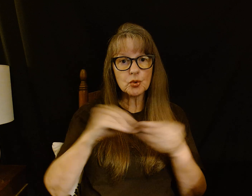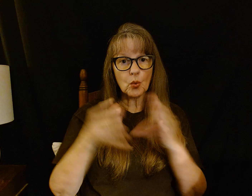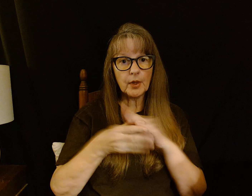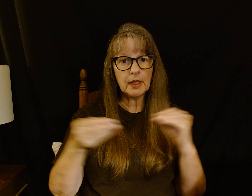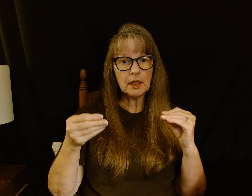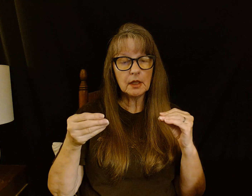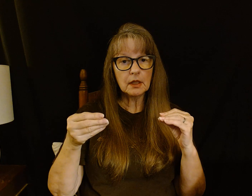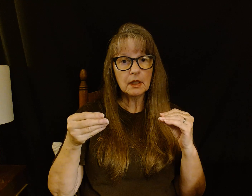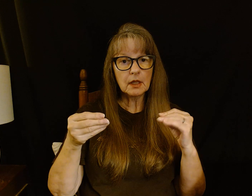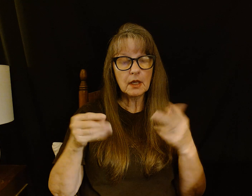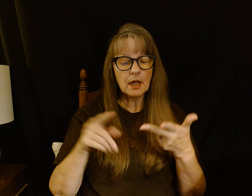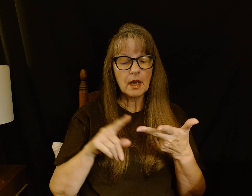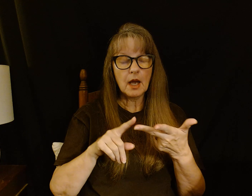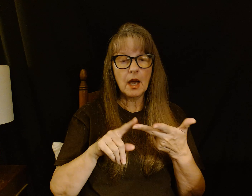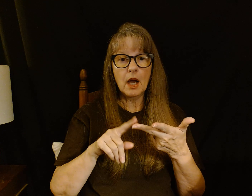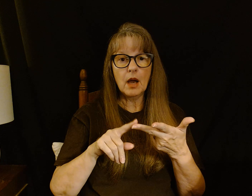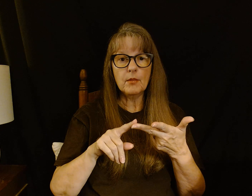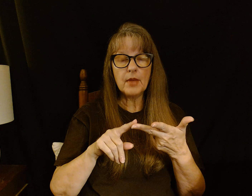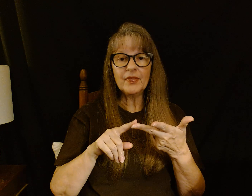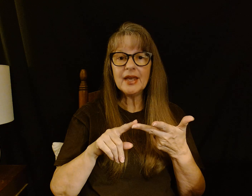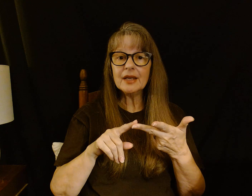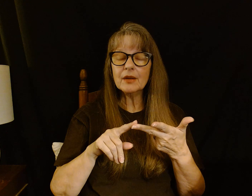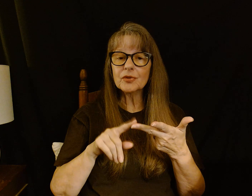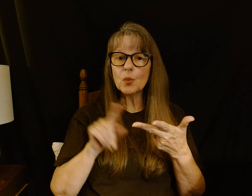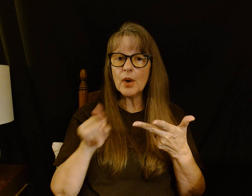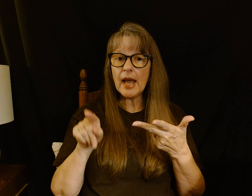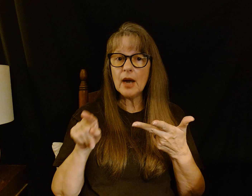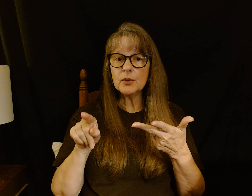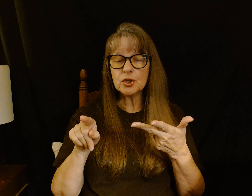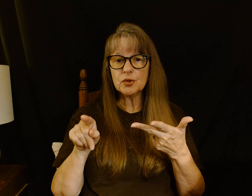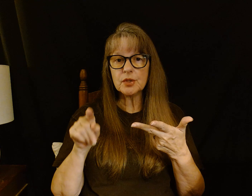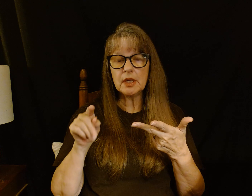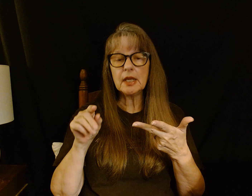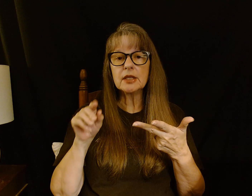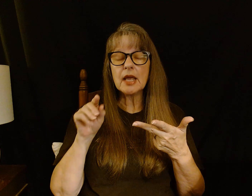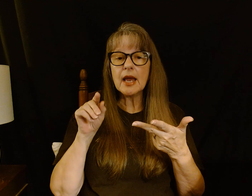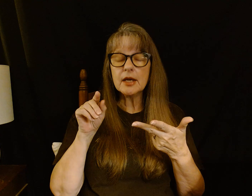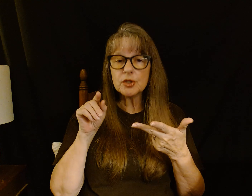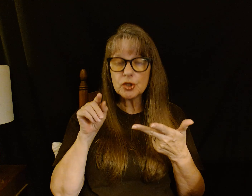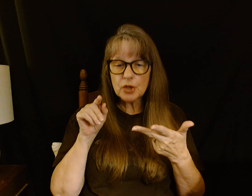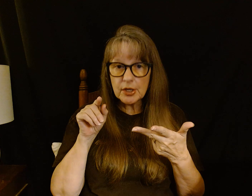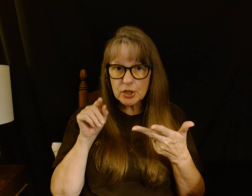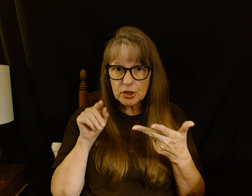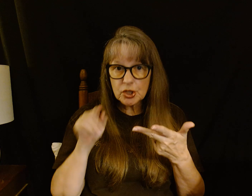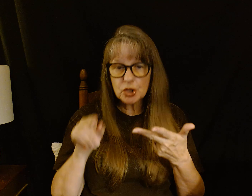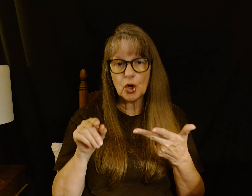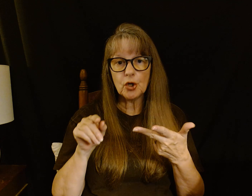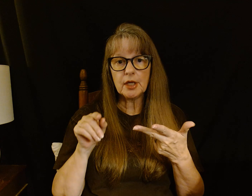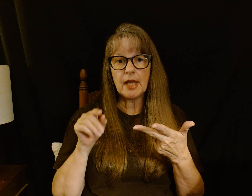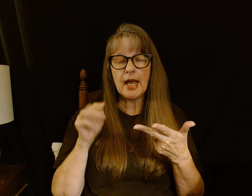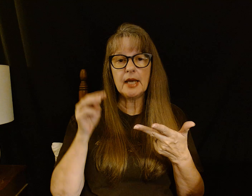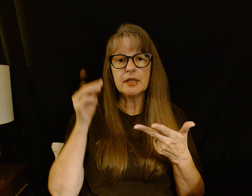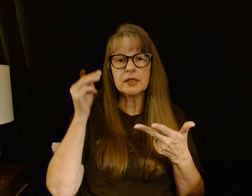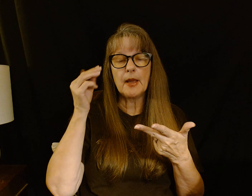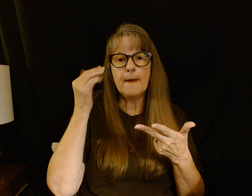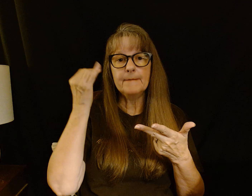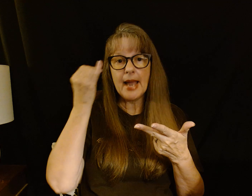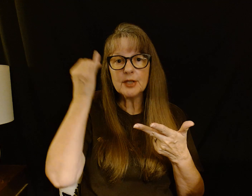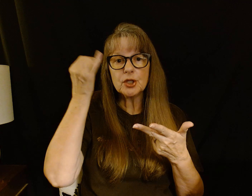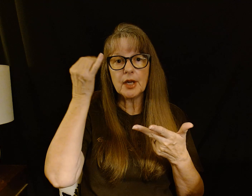story. And then the one I was using, it initially started as imaginary, but